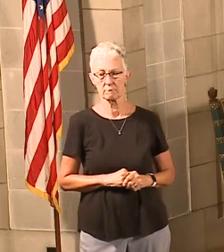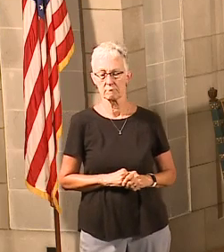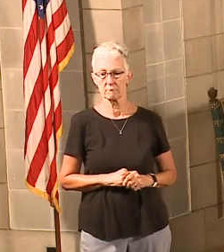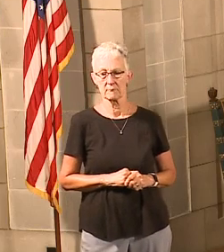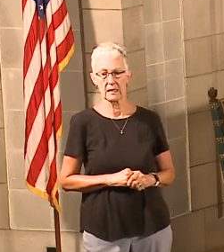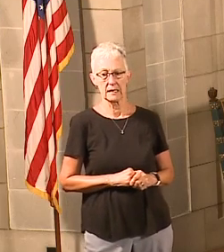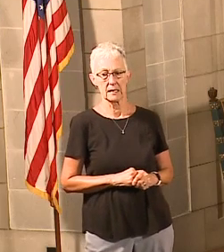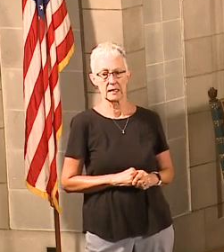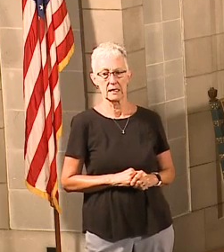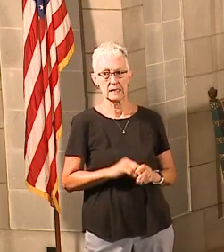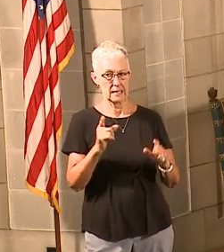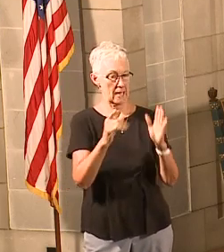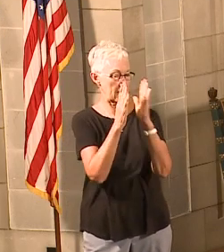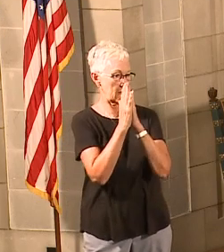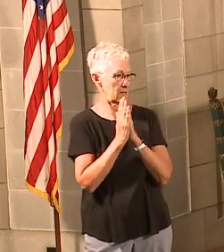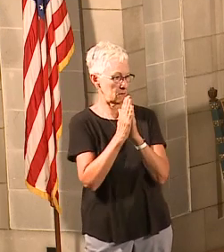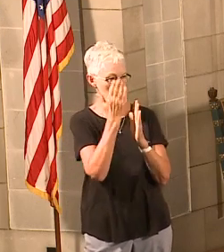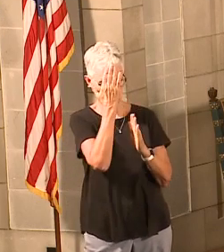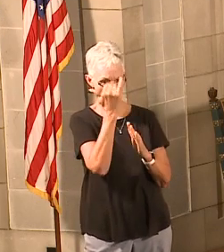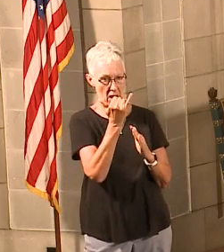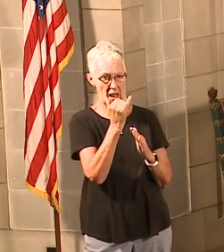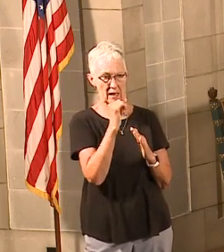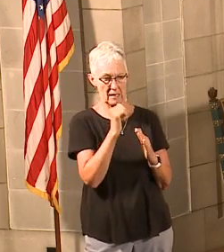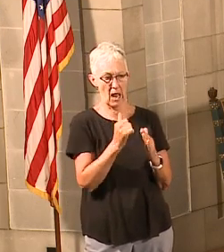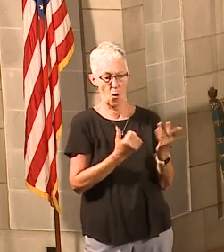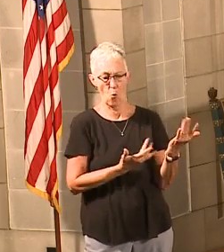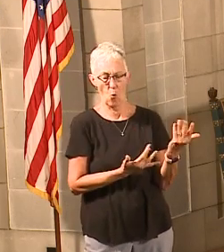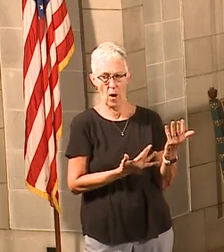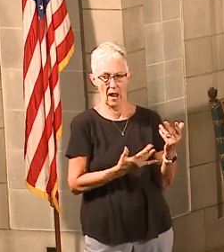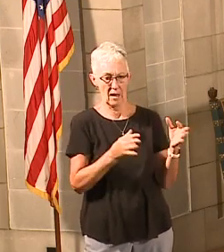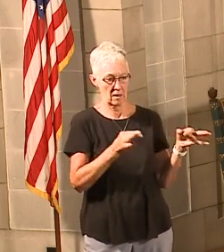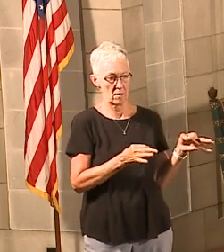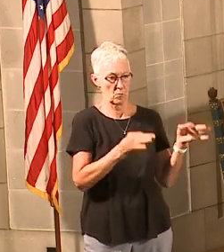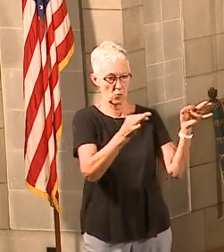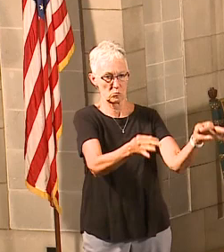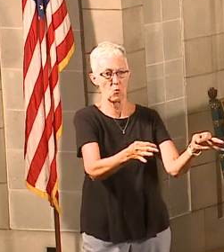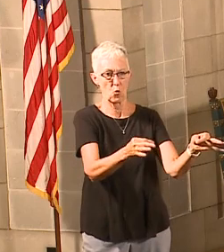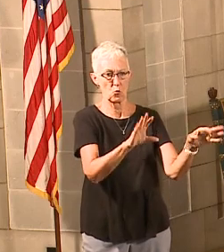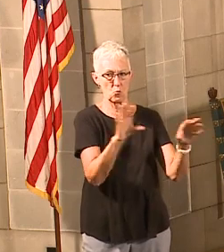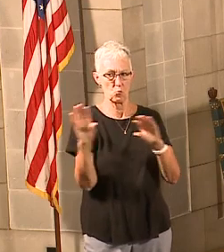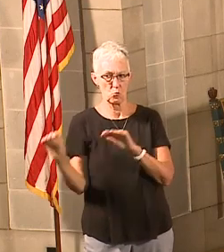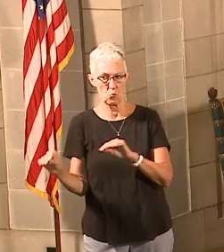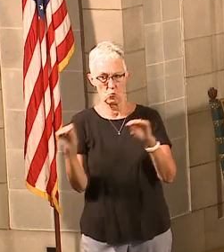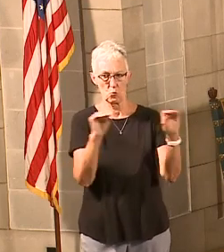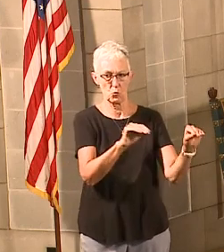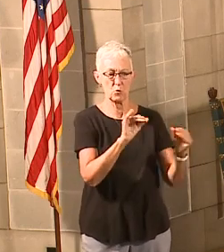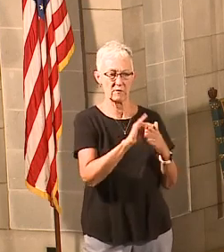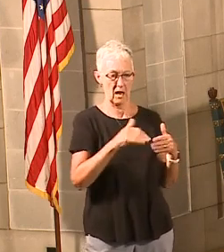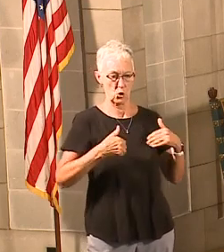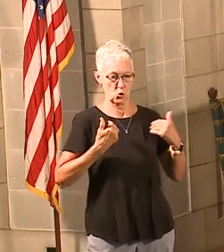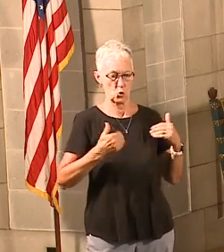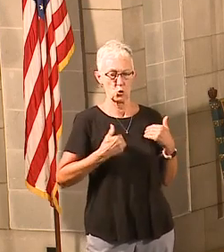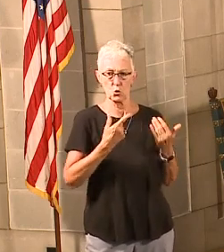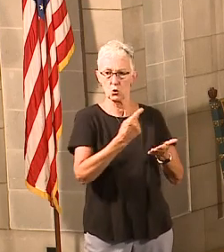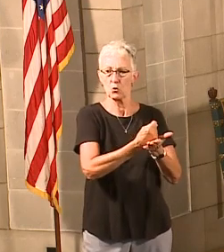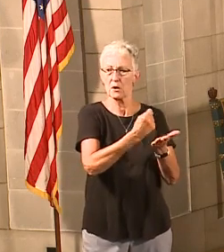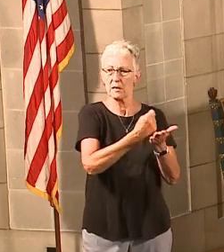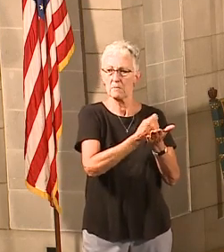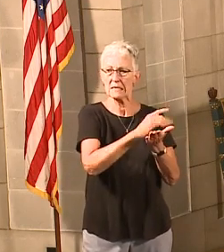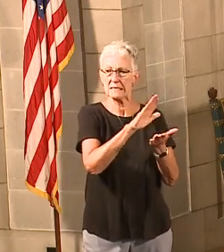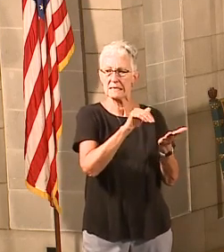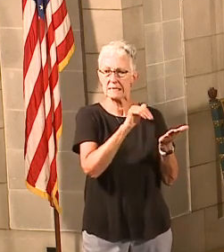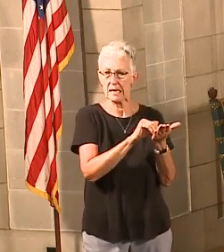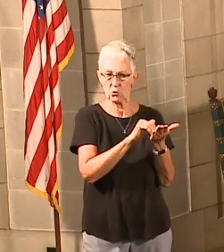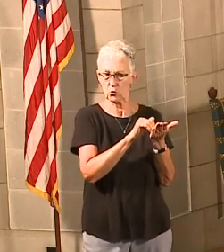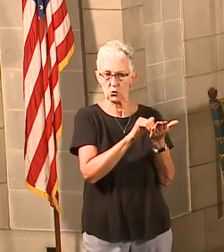What's your reaction to that, and is the timeline going to change at all in regards to his request? So Sarah